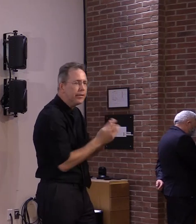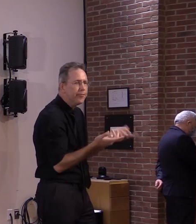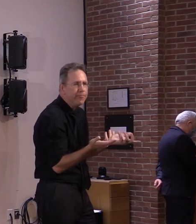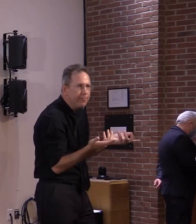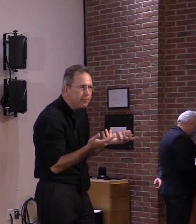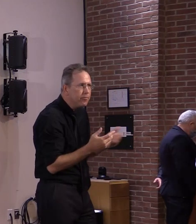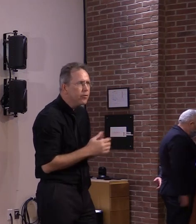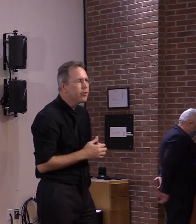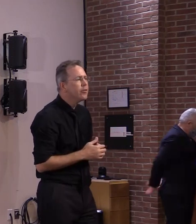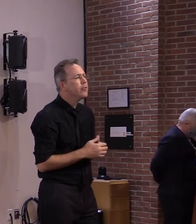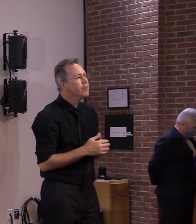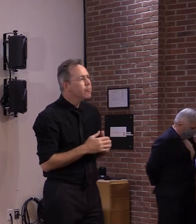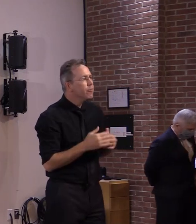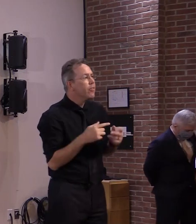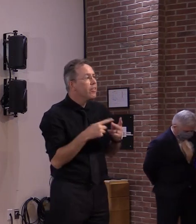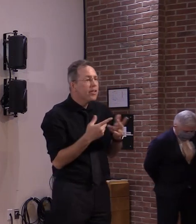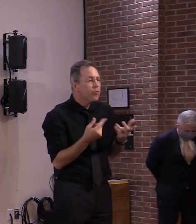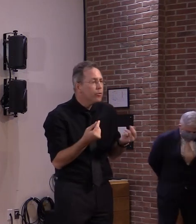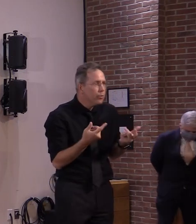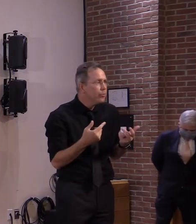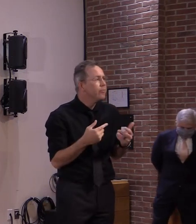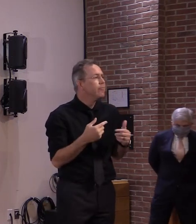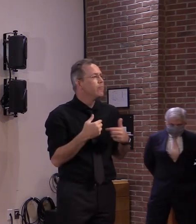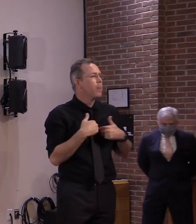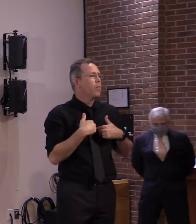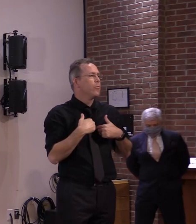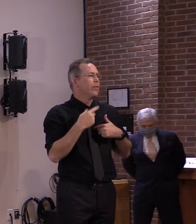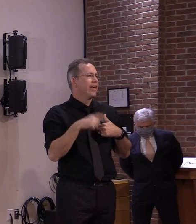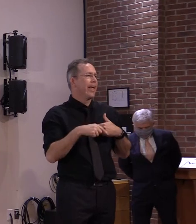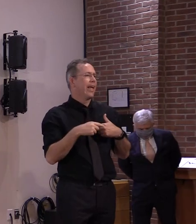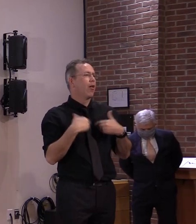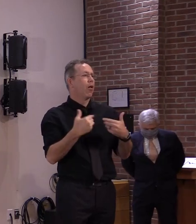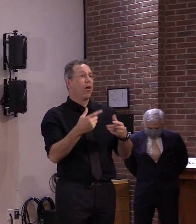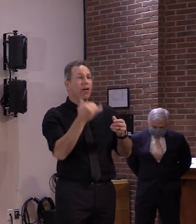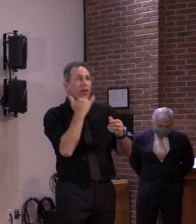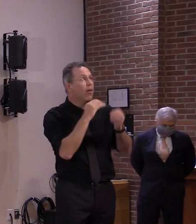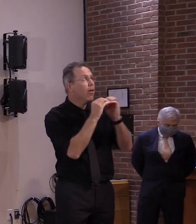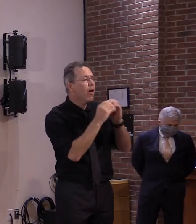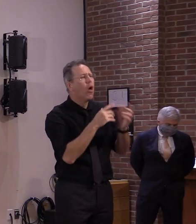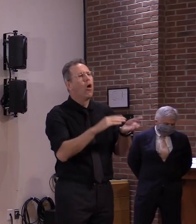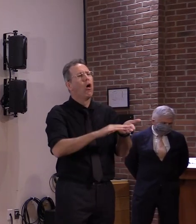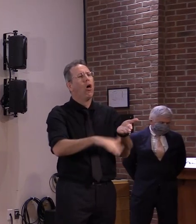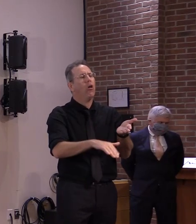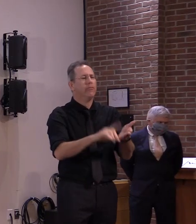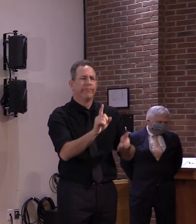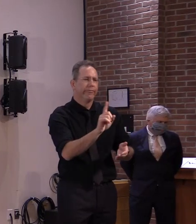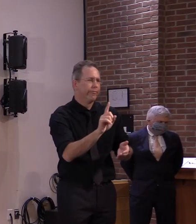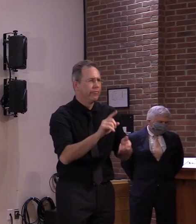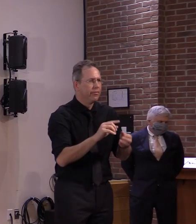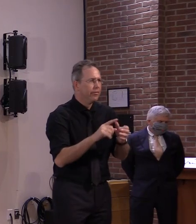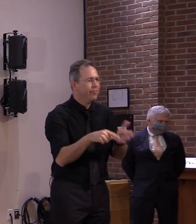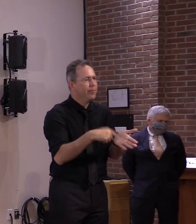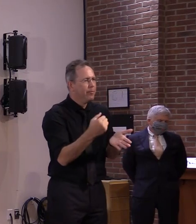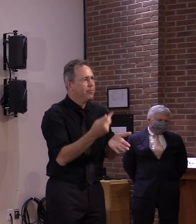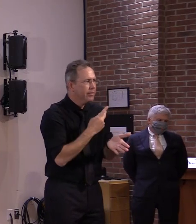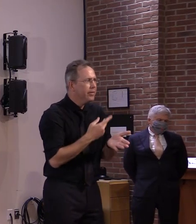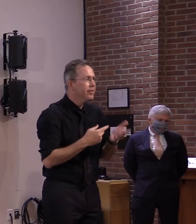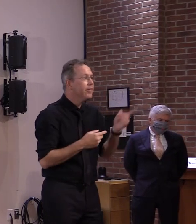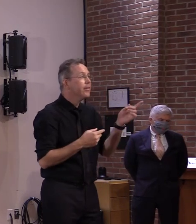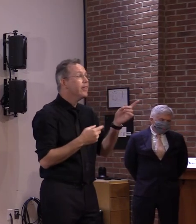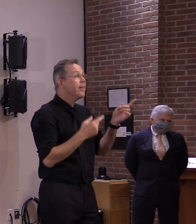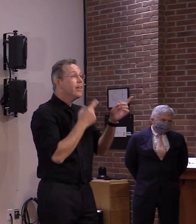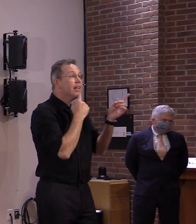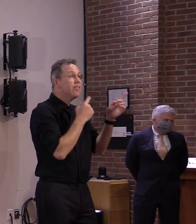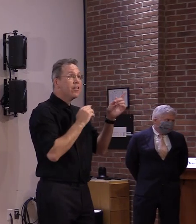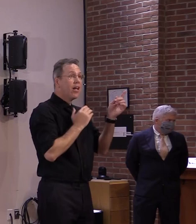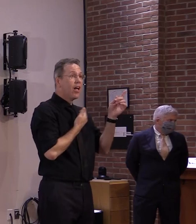then we do not have the ability to forgive that. If it was something that occurred due to something the department did, and it was in